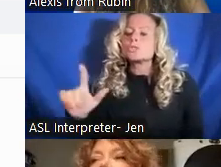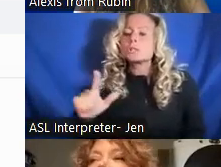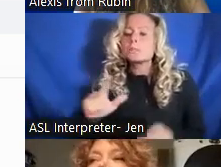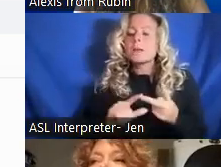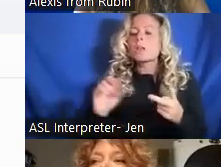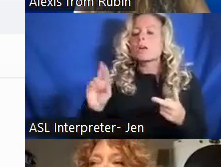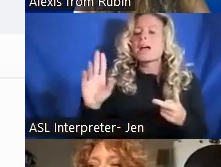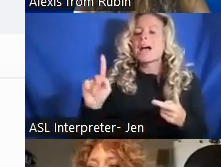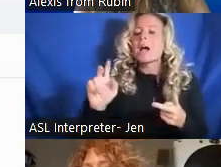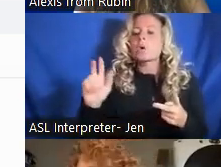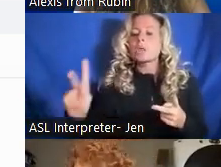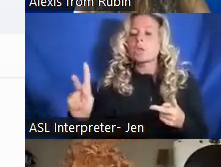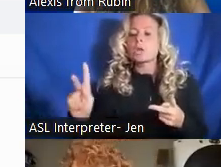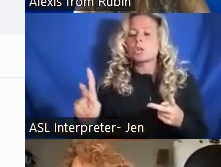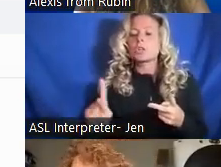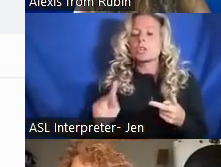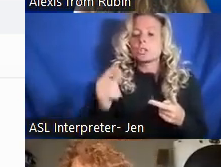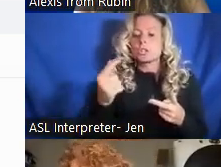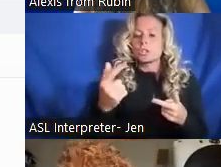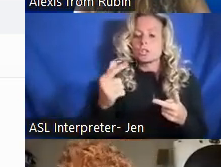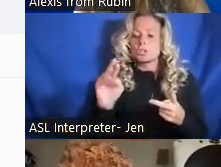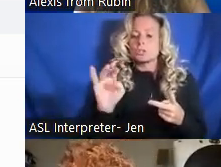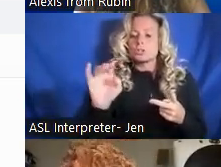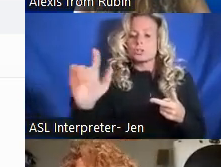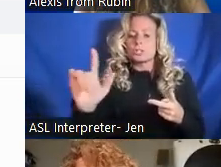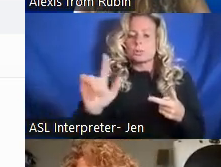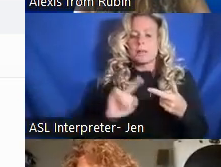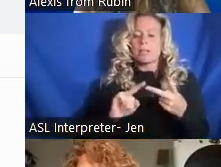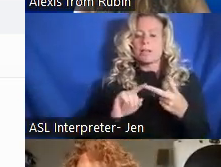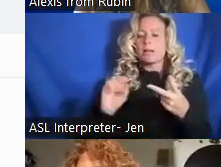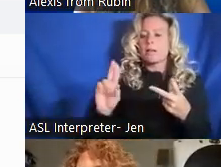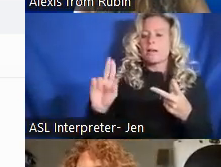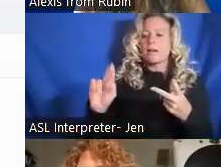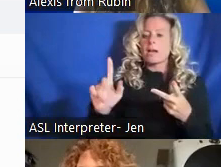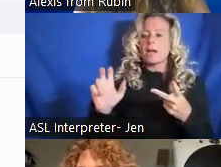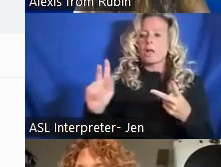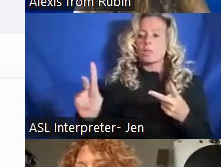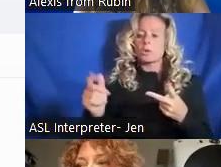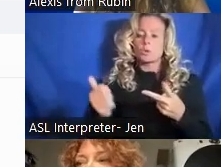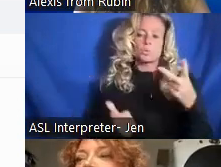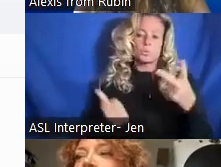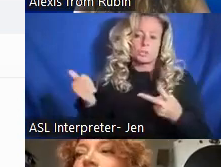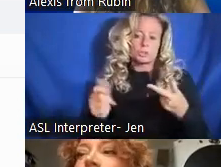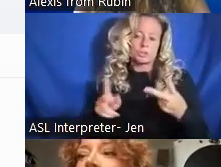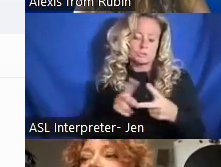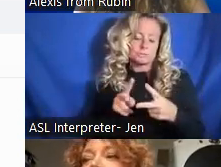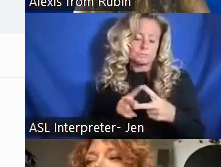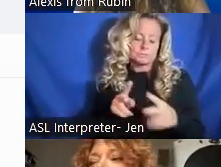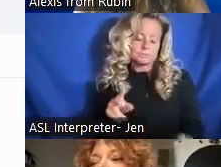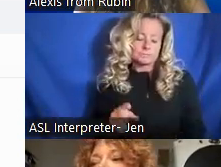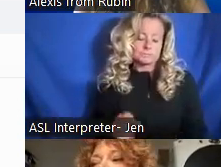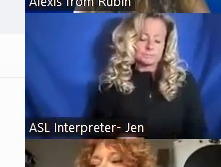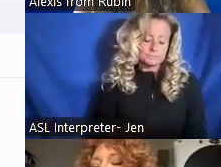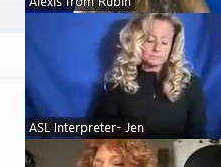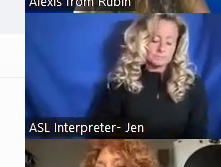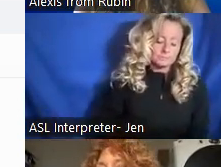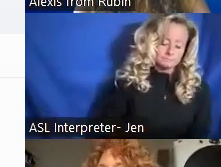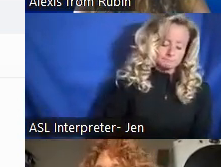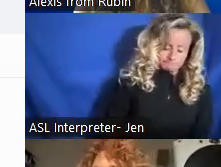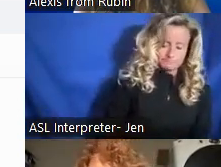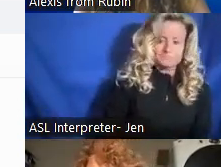school system? Gmail or Outlook? Go in the chat and tell us, Gmail or Outlook. It's helpful for us to